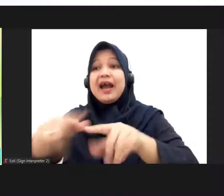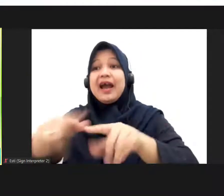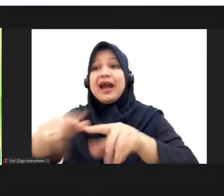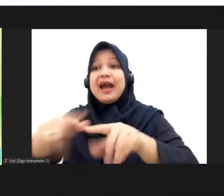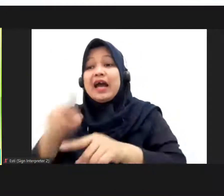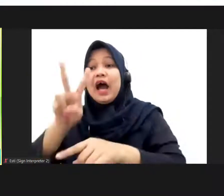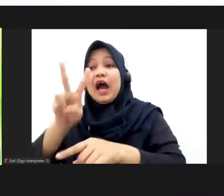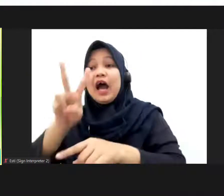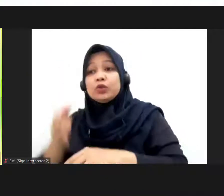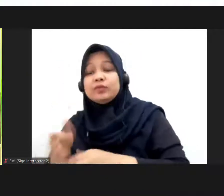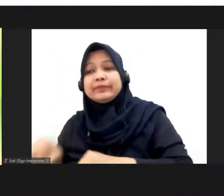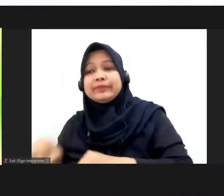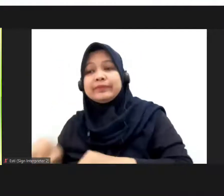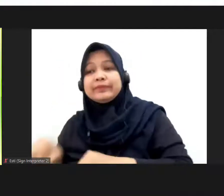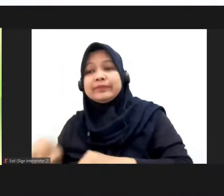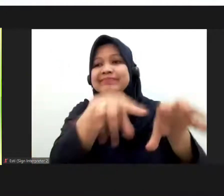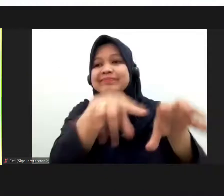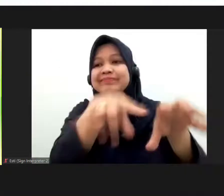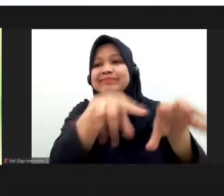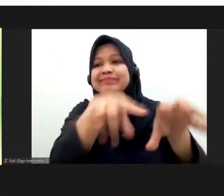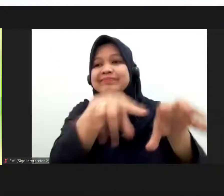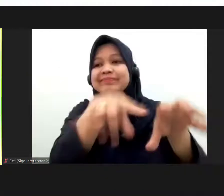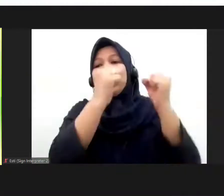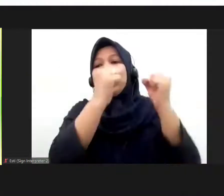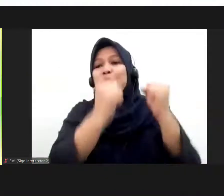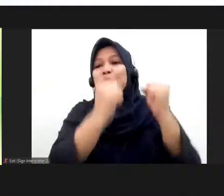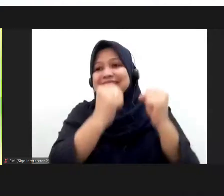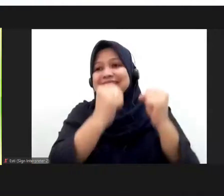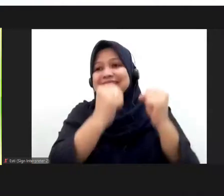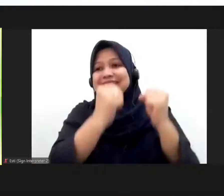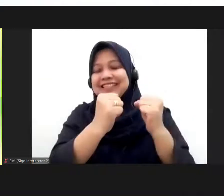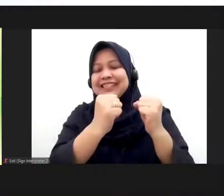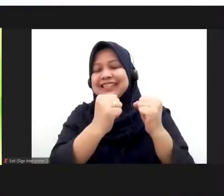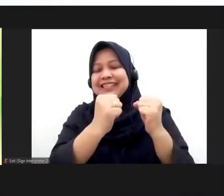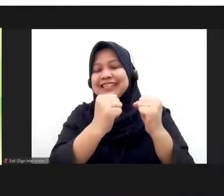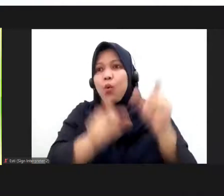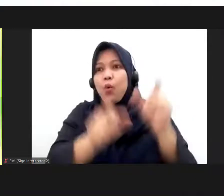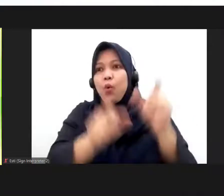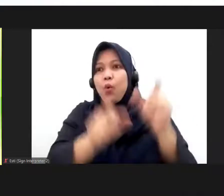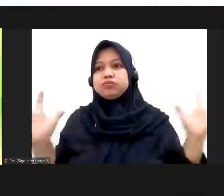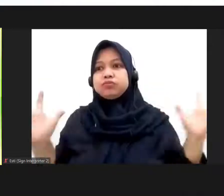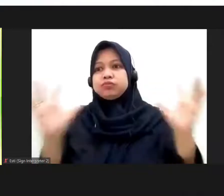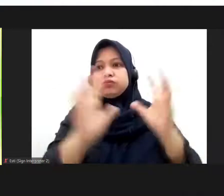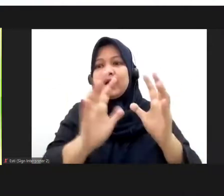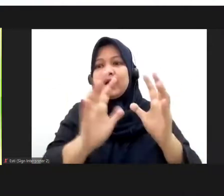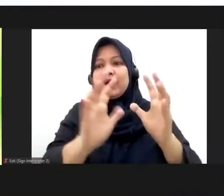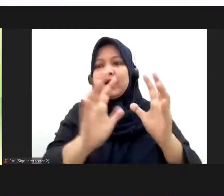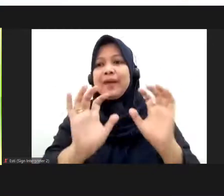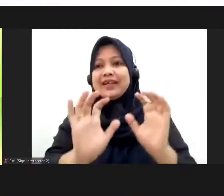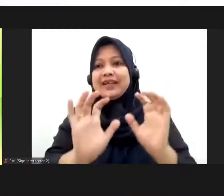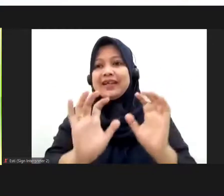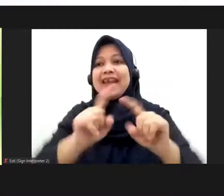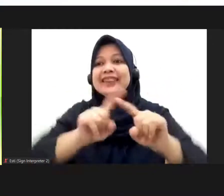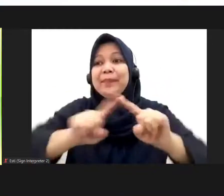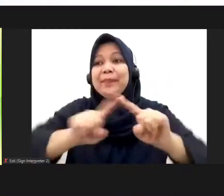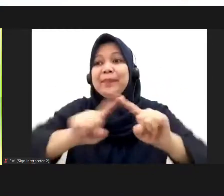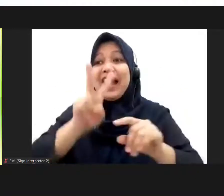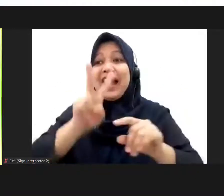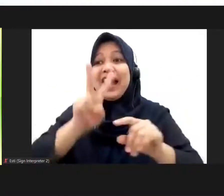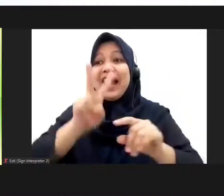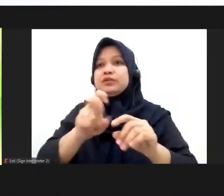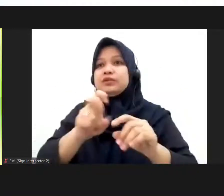wherein a lot of people are cramped up, and to avert COVID contamination. And at the same